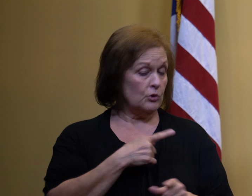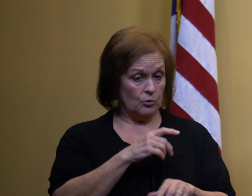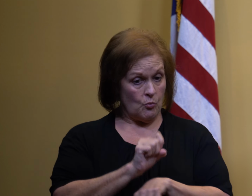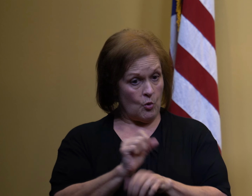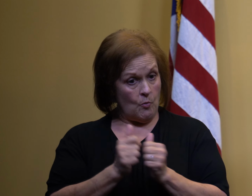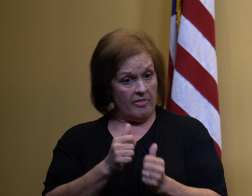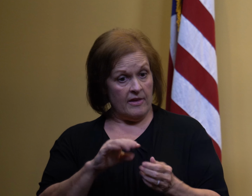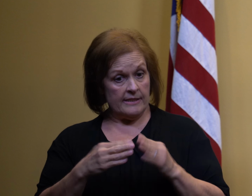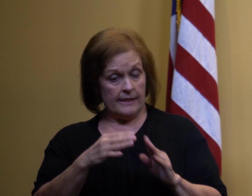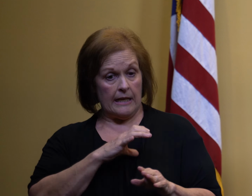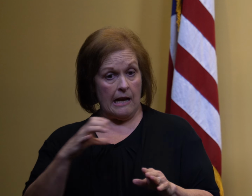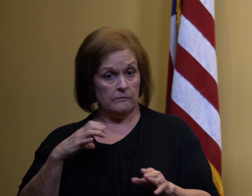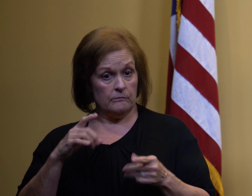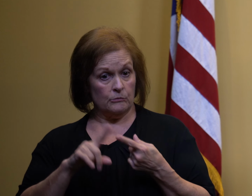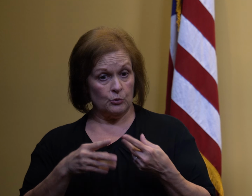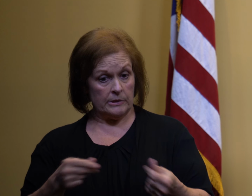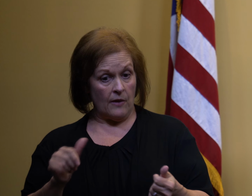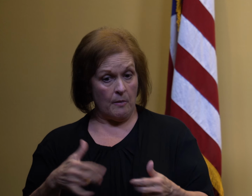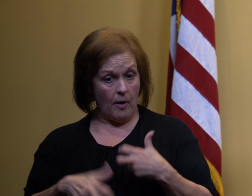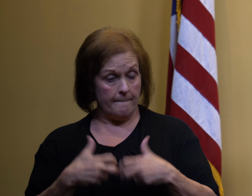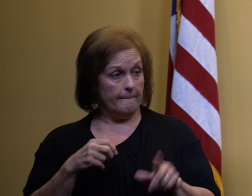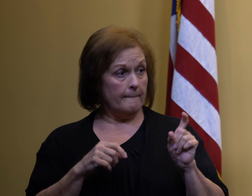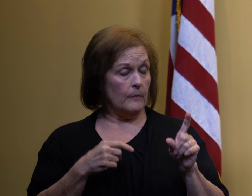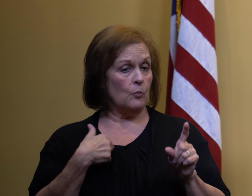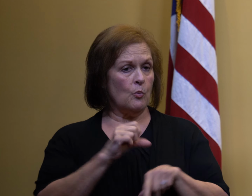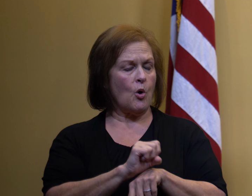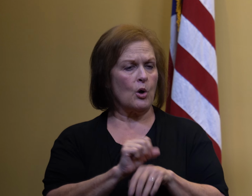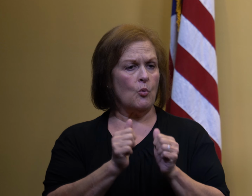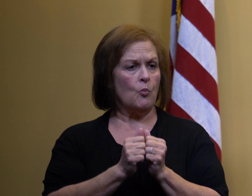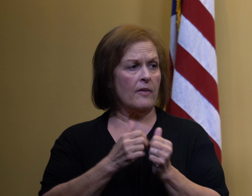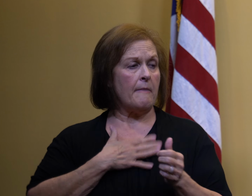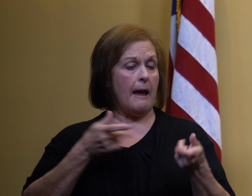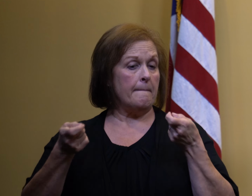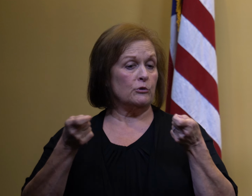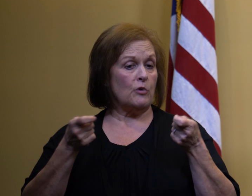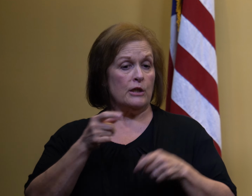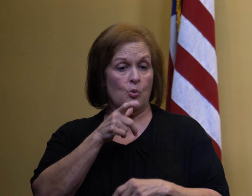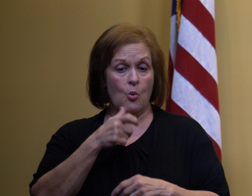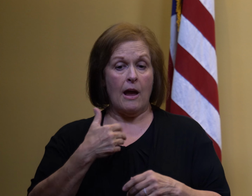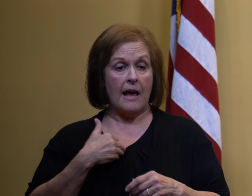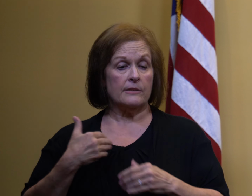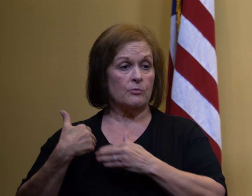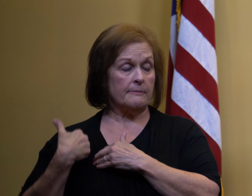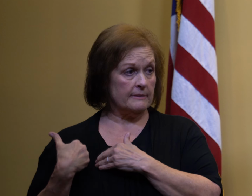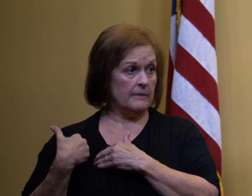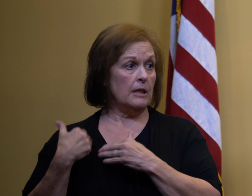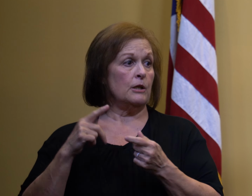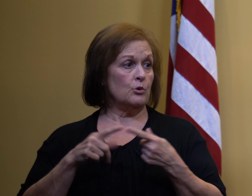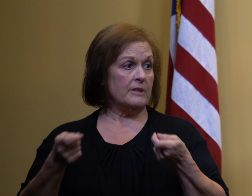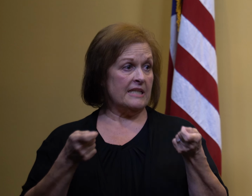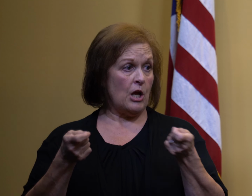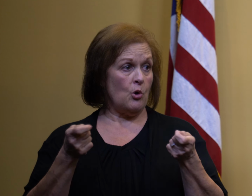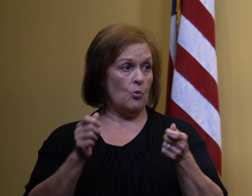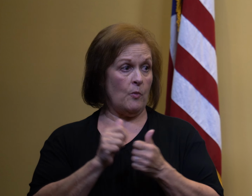city council at all to try to dissolve some of these issues? We're working I'm working with my administration who has the responsibility to deal